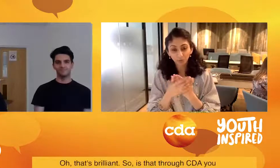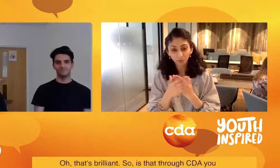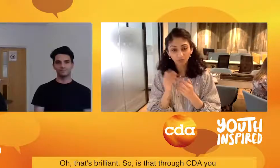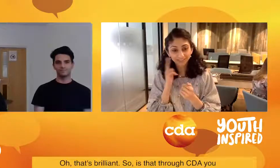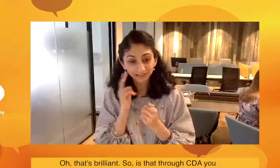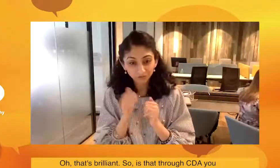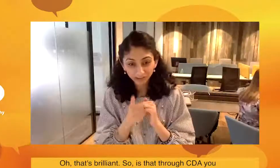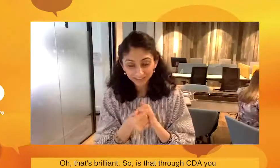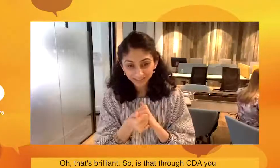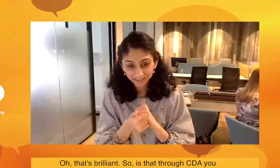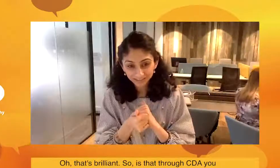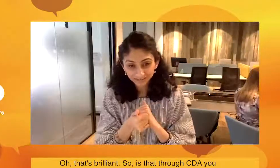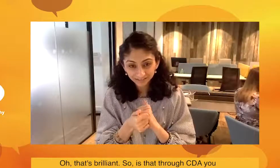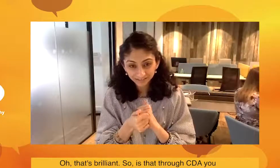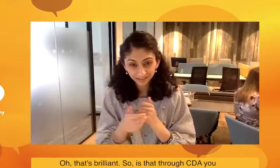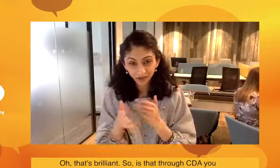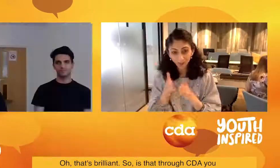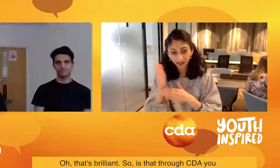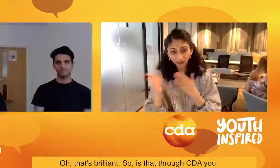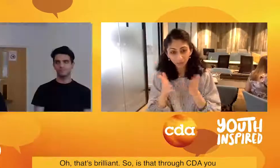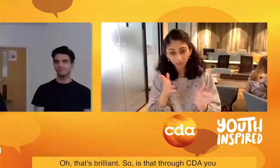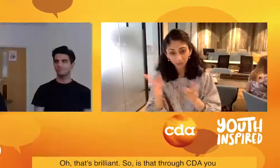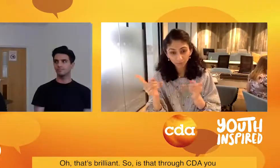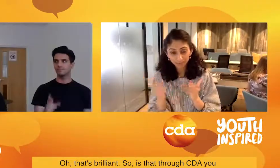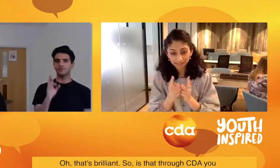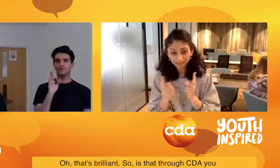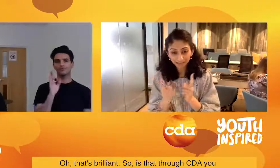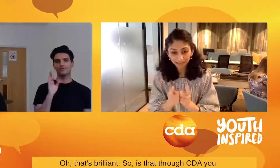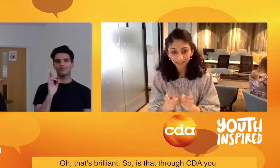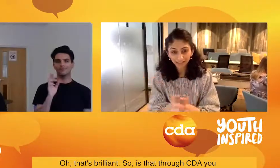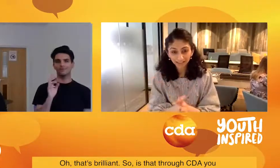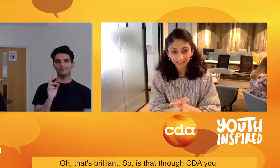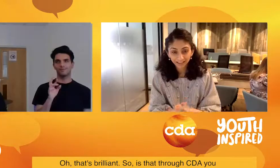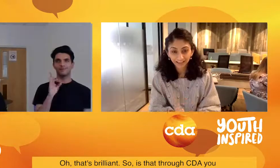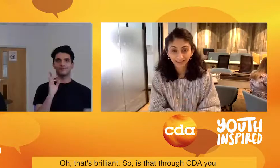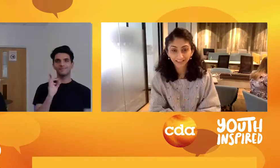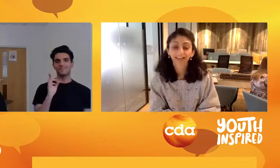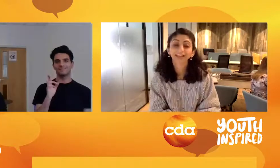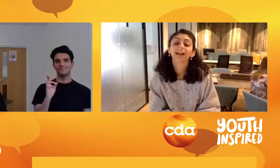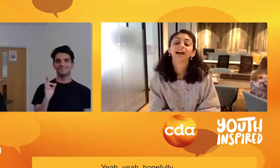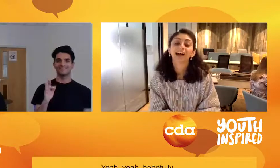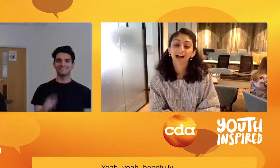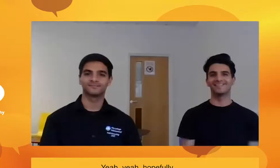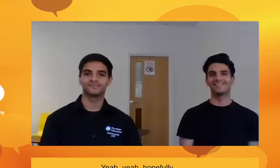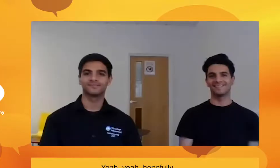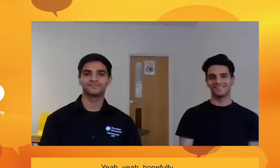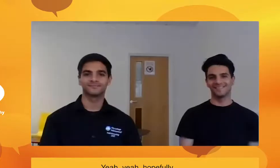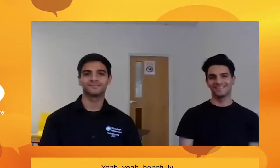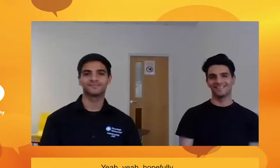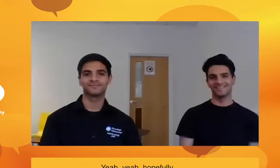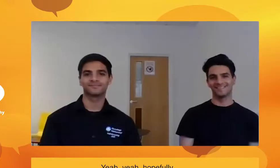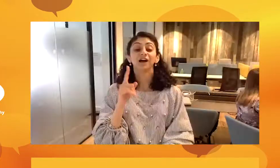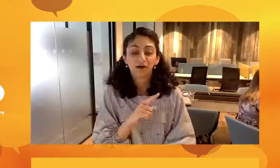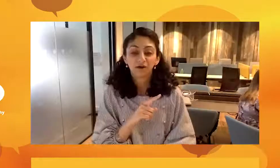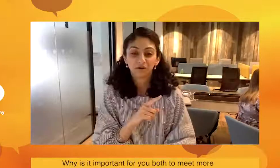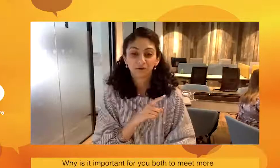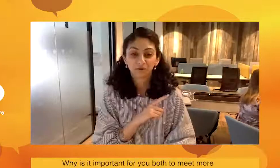Oh, that's brilliant. So is that through CDA you went out to more deaf social groups? Yeah,